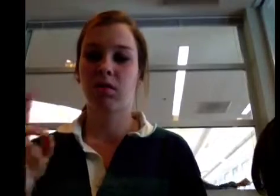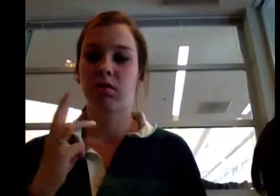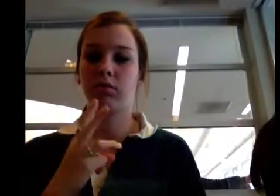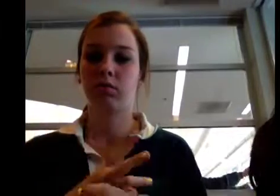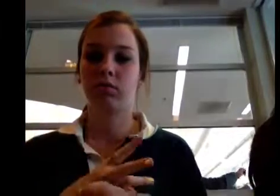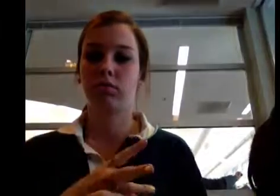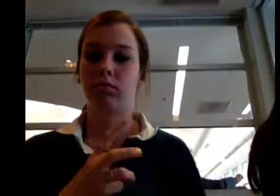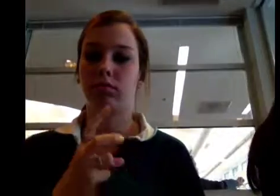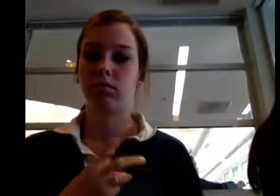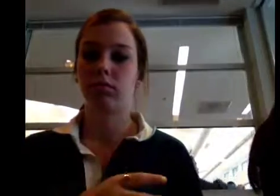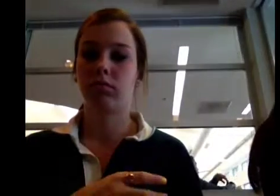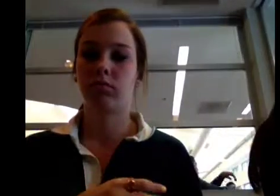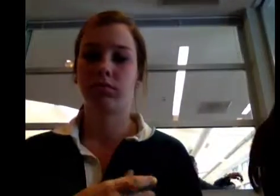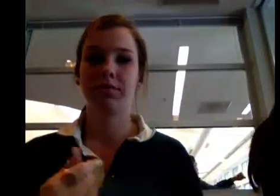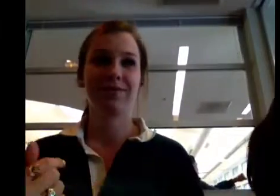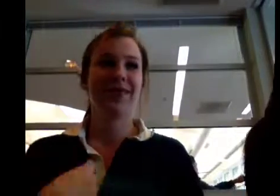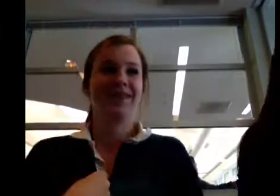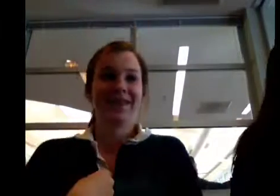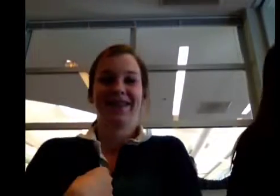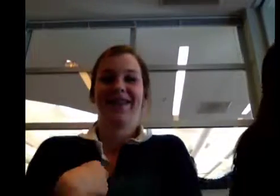I can't even say my name.